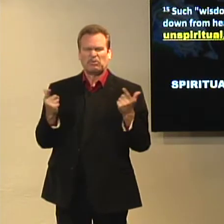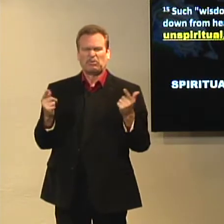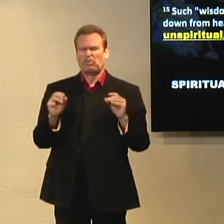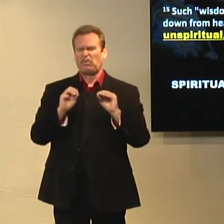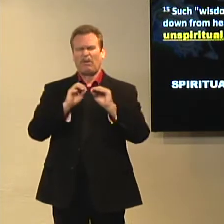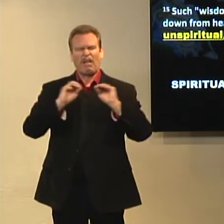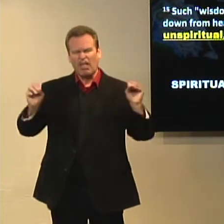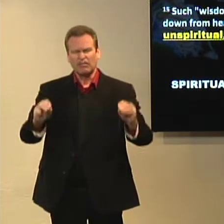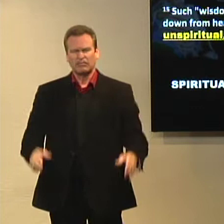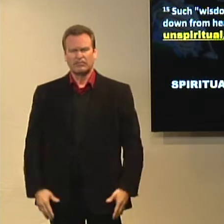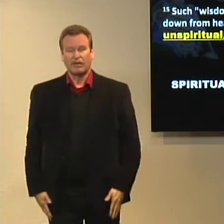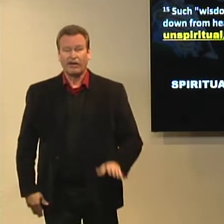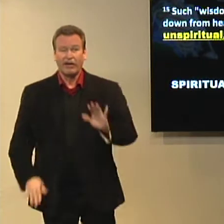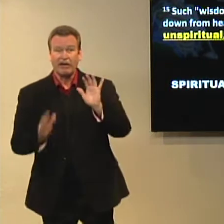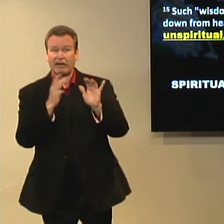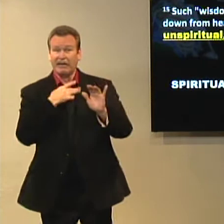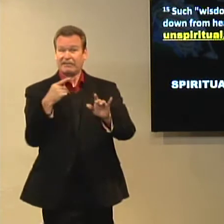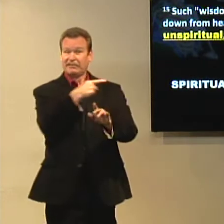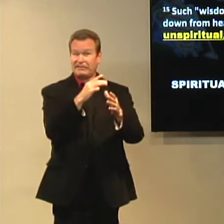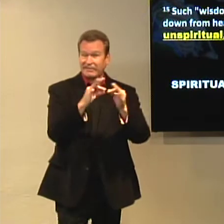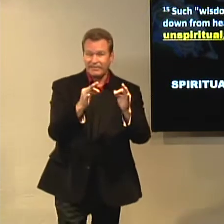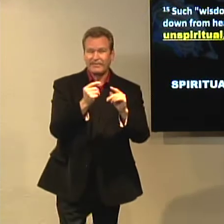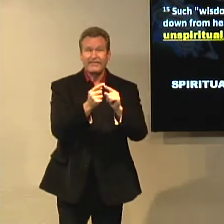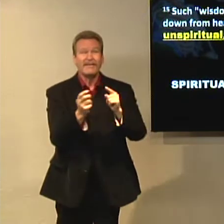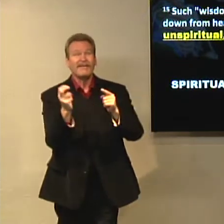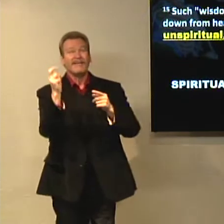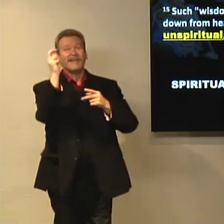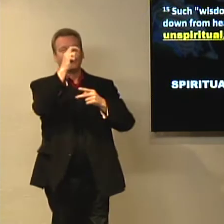spiritually dead. It profits nothing.